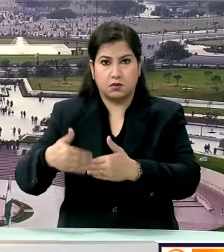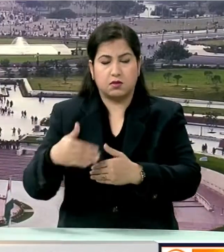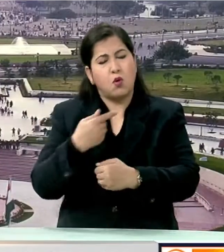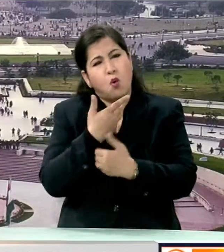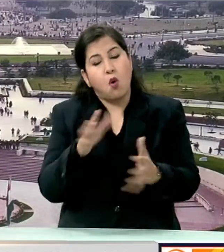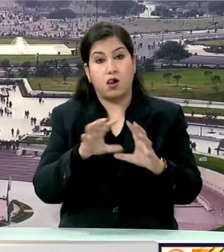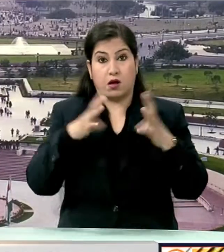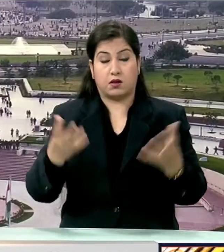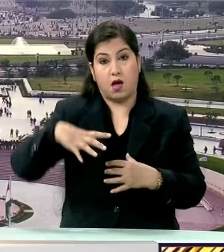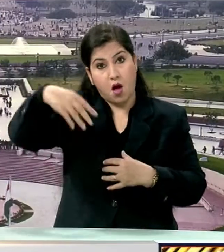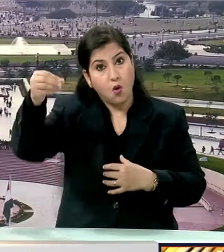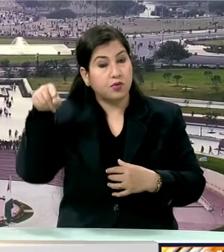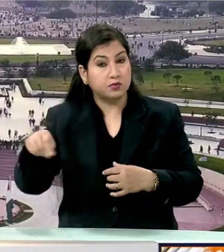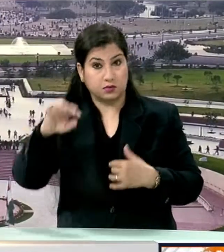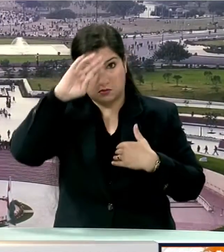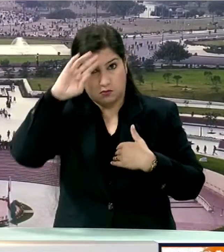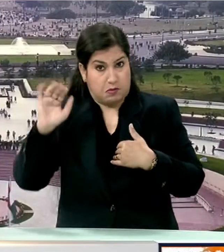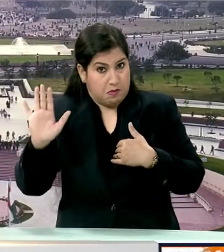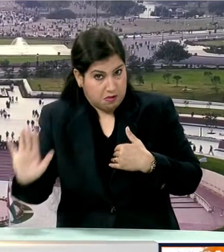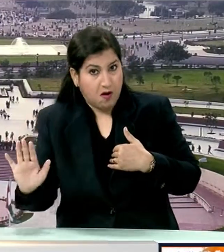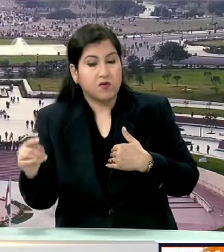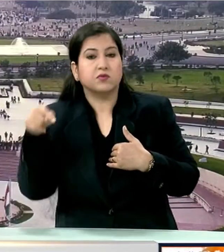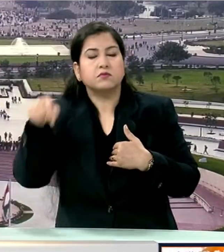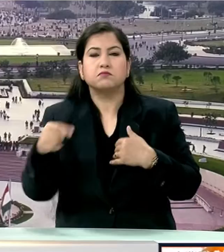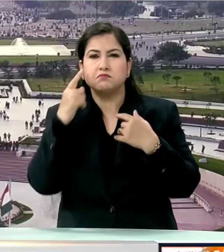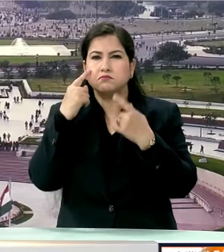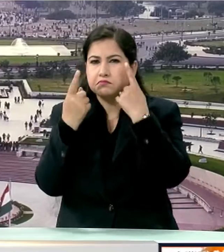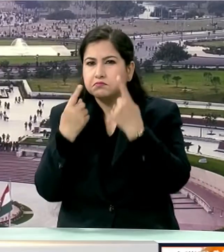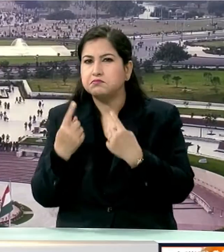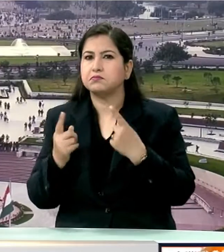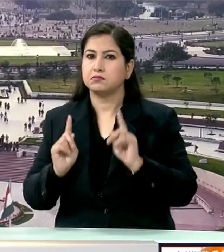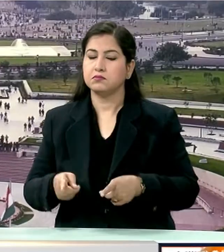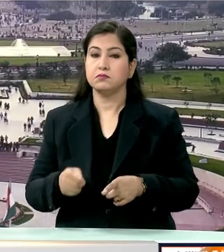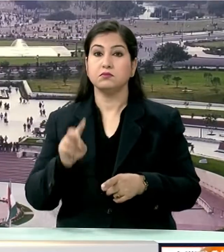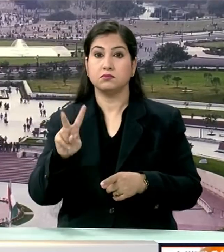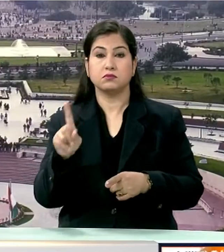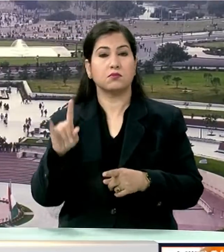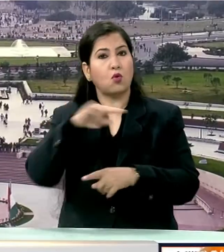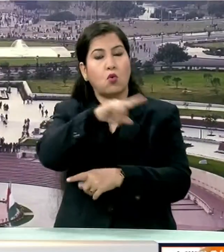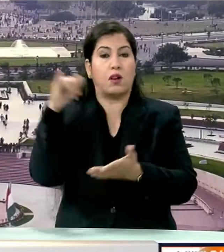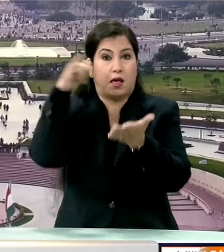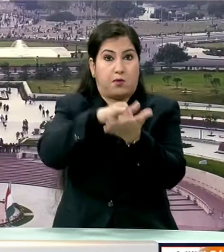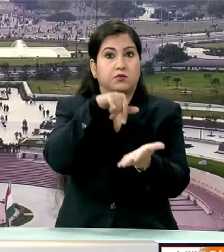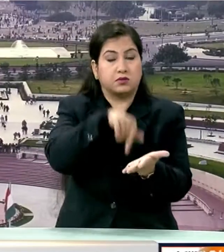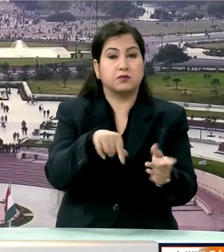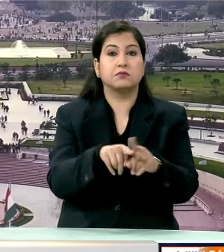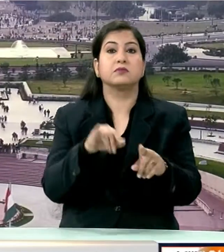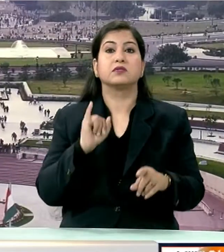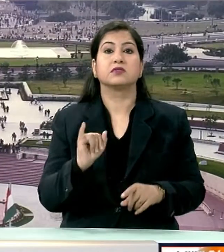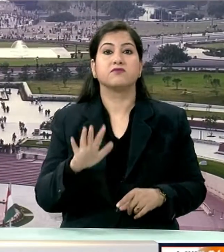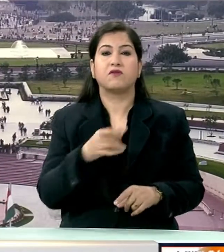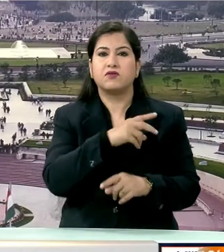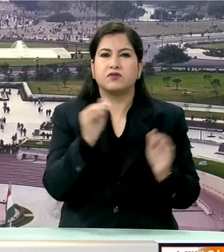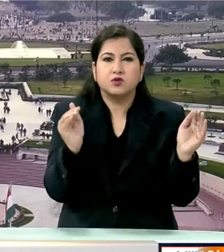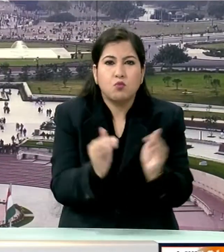all such countries where corona cases have been reported are thoroughly screened at 21 airports, 12 seaports and 65 minor ports.